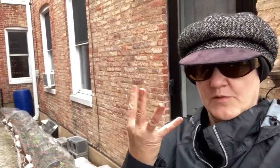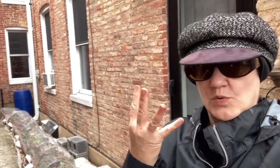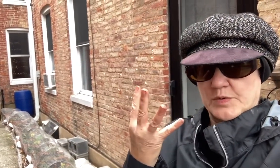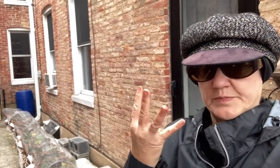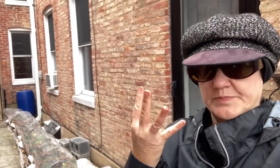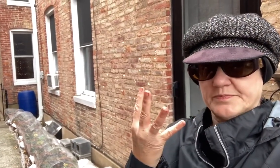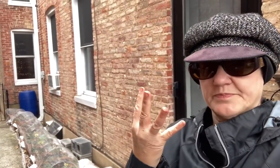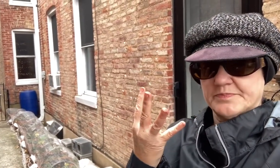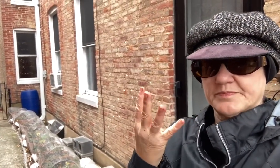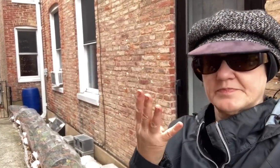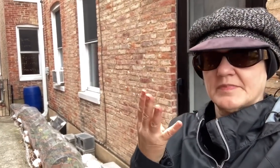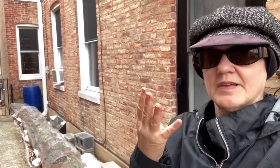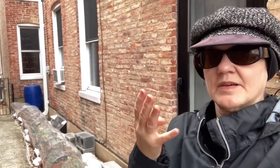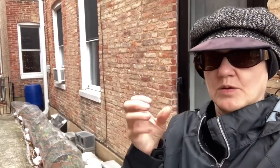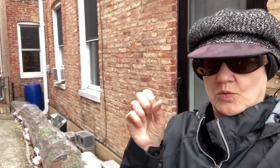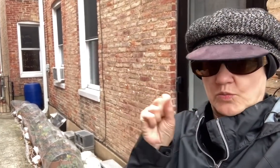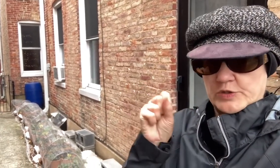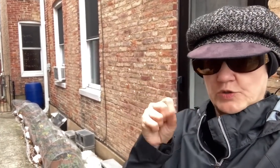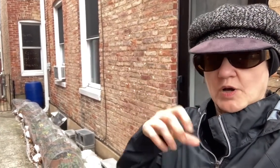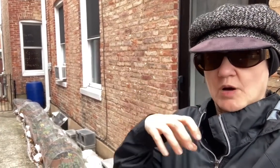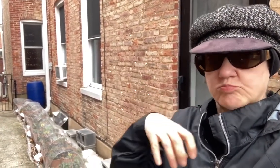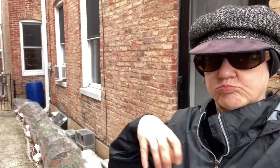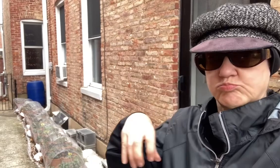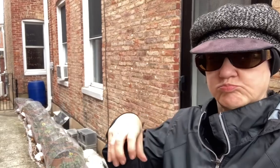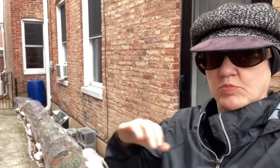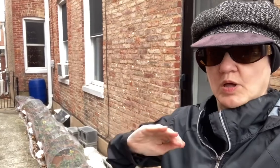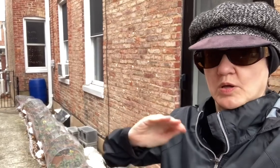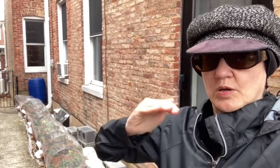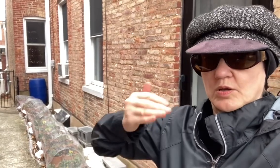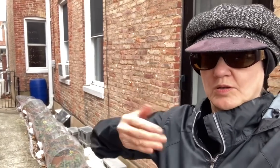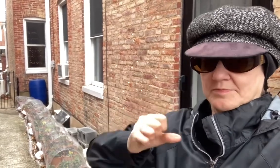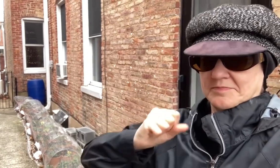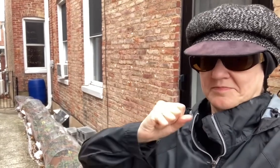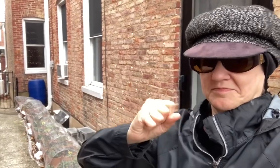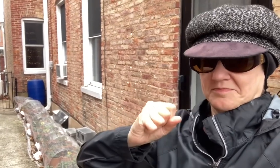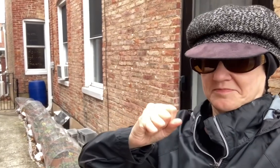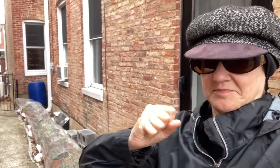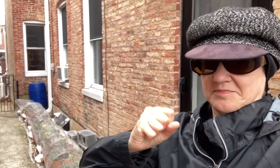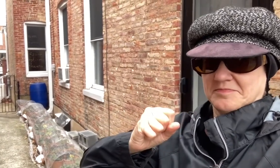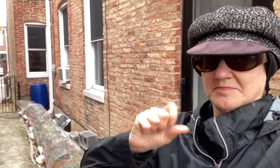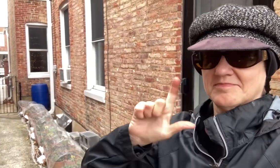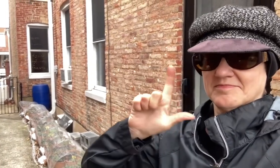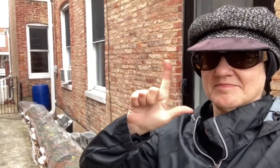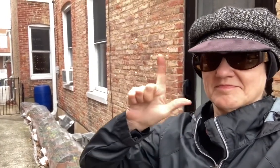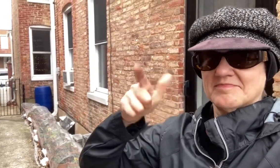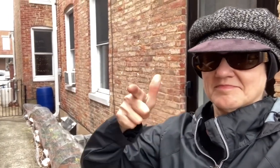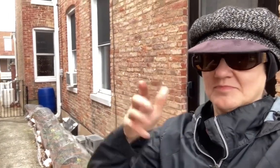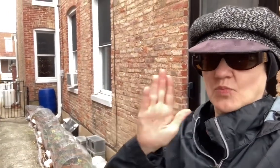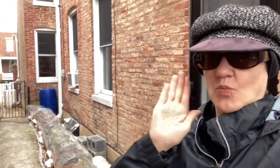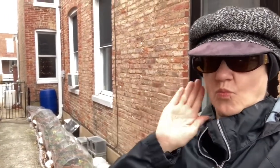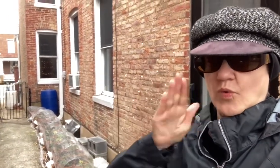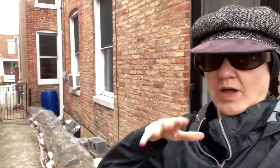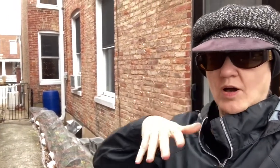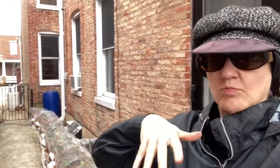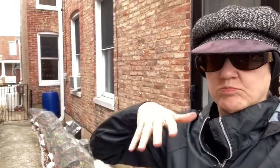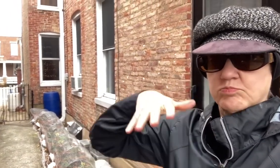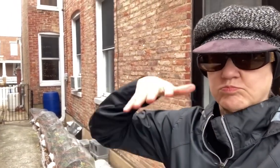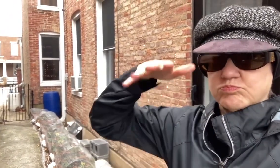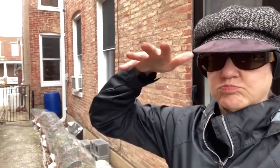Now 4 green stalks. And in winter I unstack them and I cover them with fleece to protect them. But they'll get